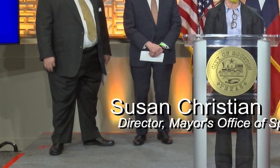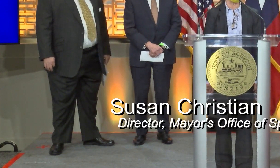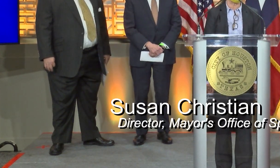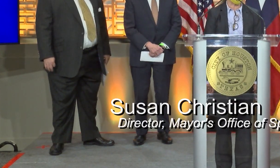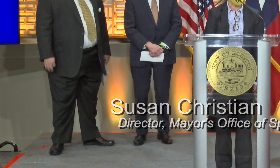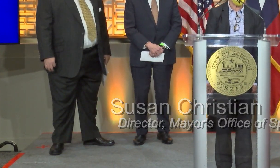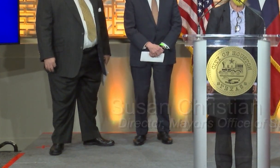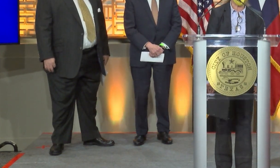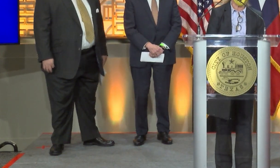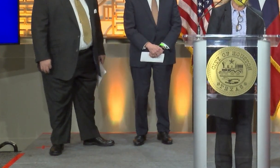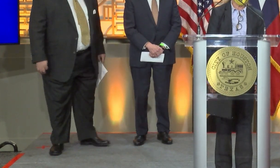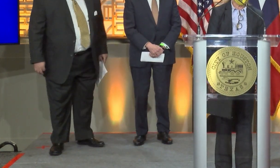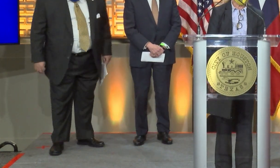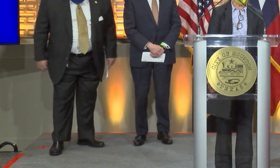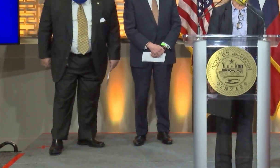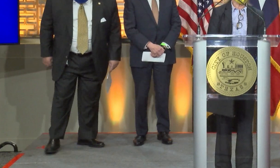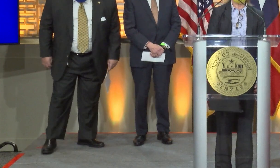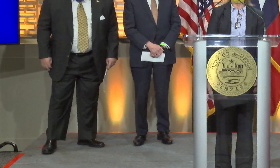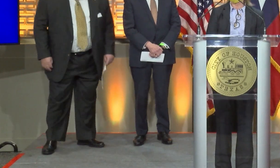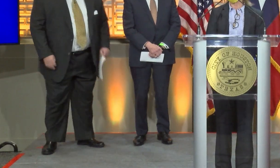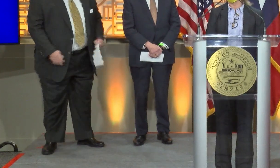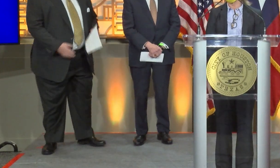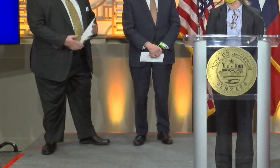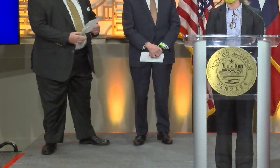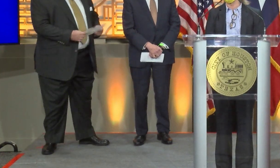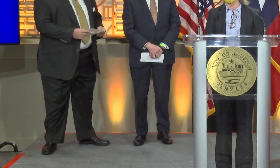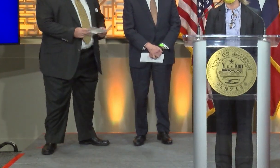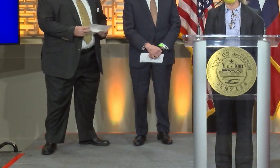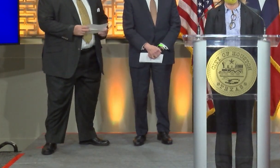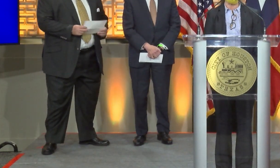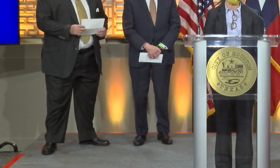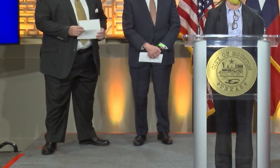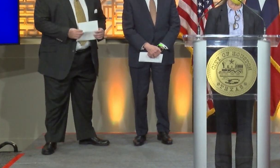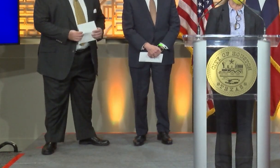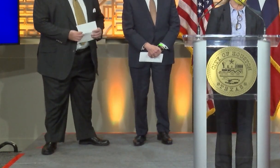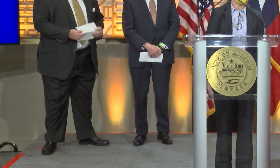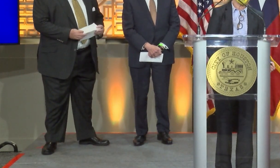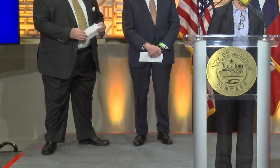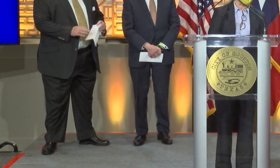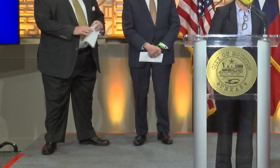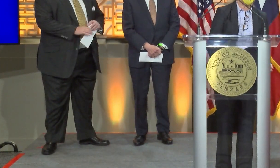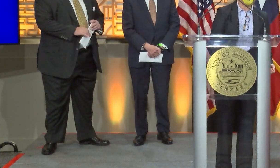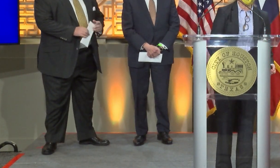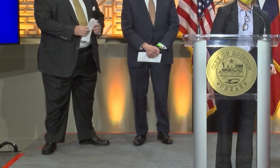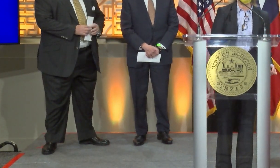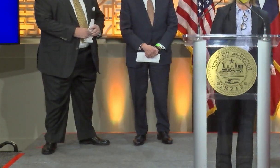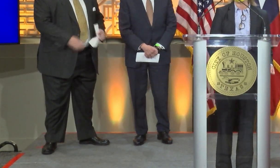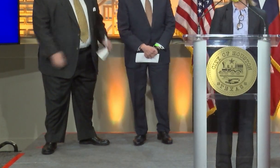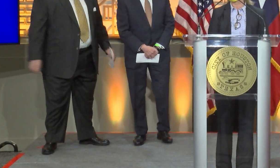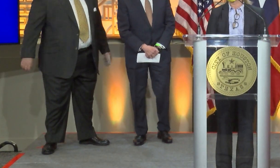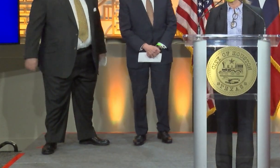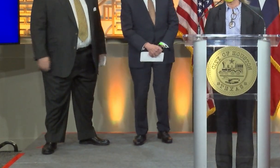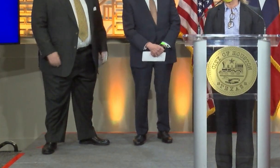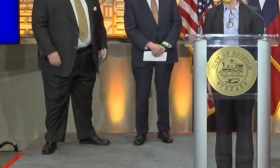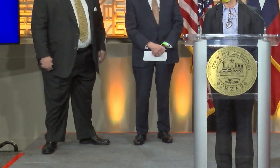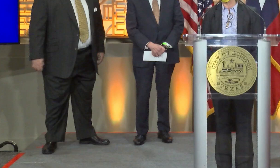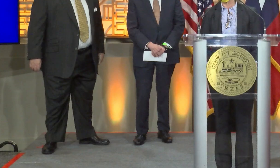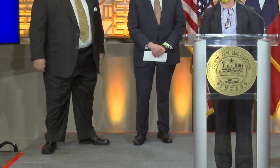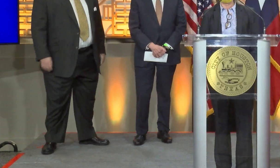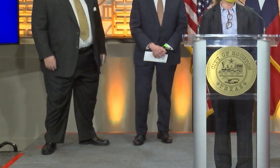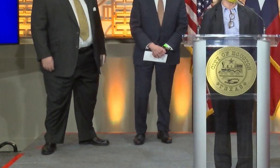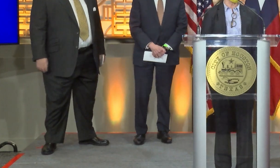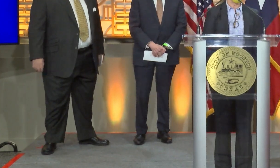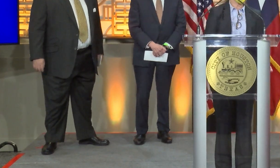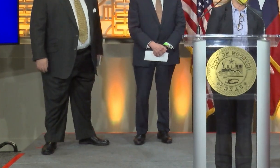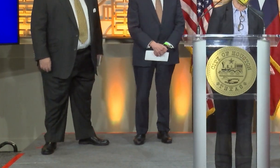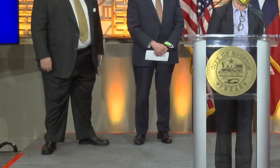introduce my boss, the man who not only is such a great example and leader